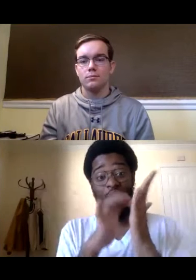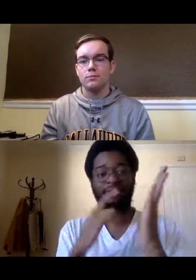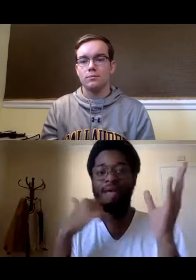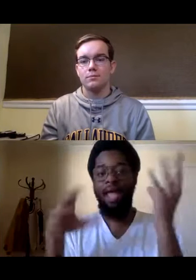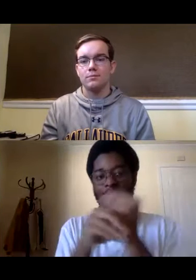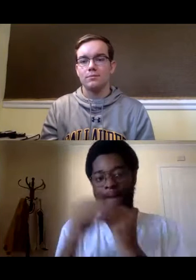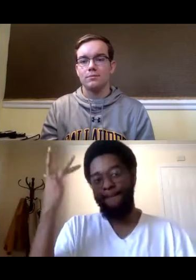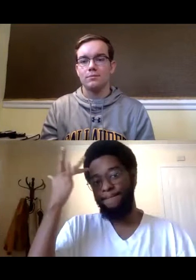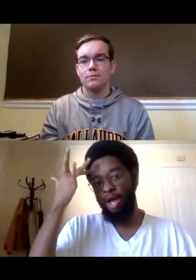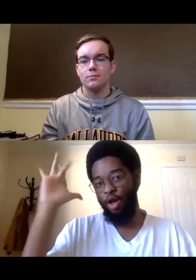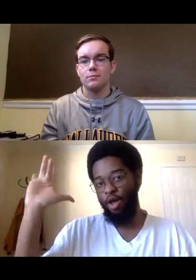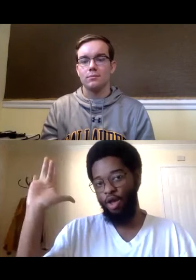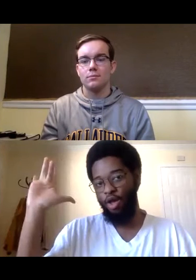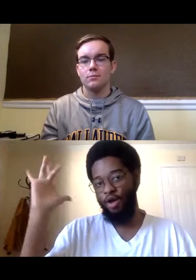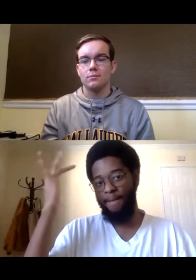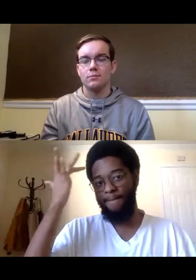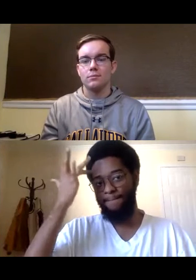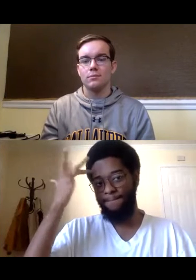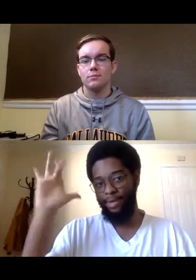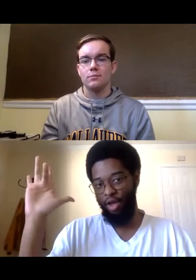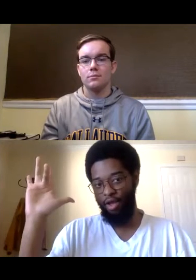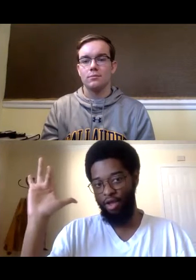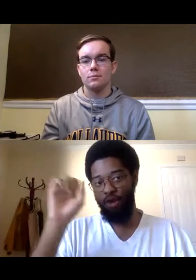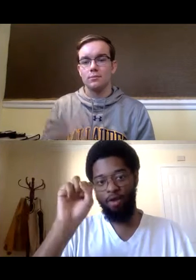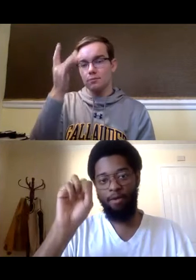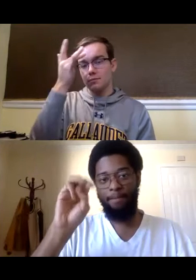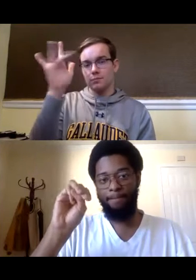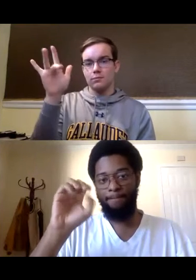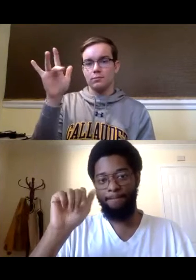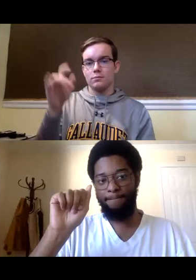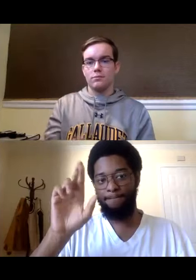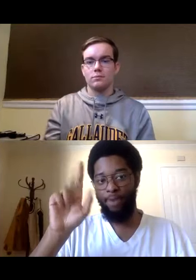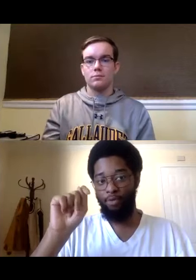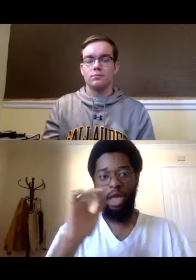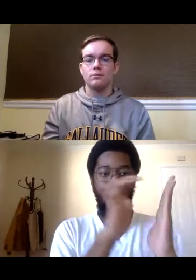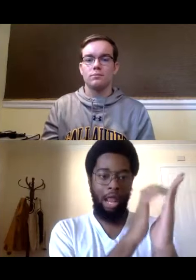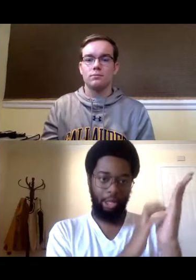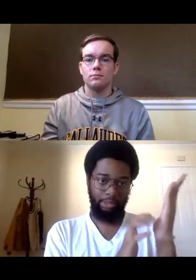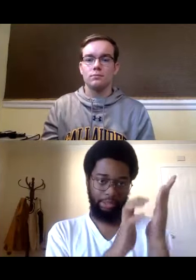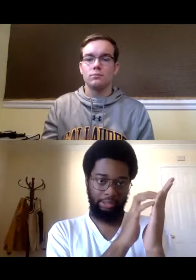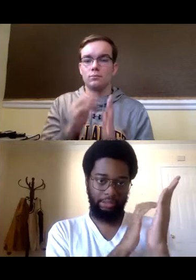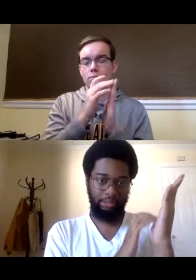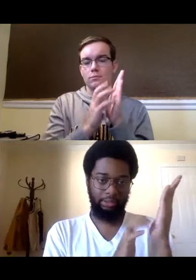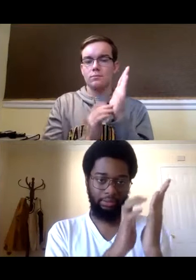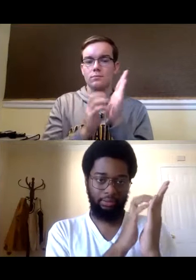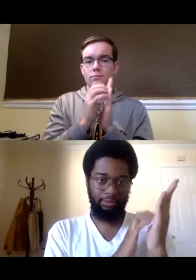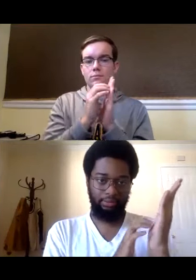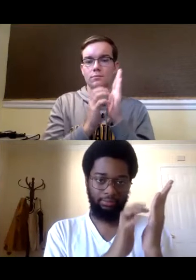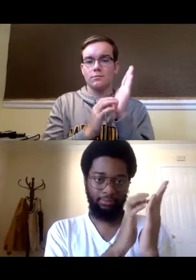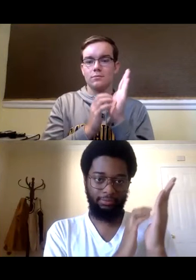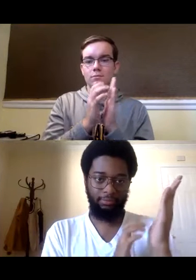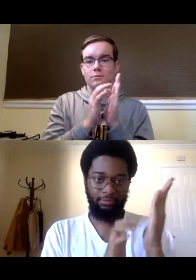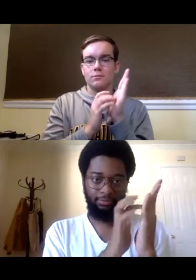Now, if you want to say, smart calculator, you put smart in this form of this sign and then